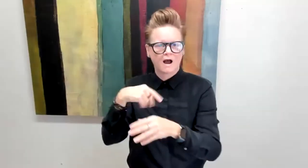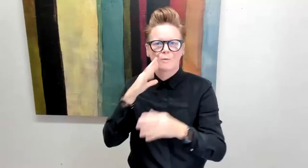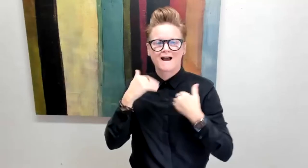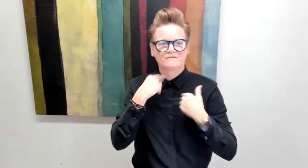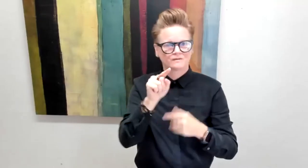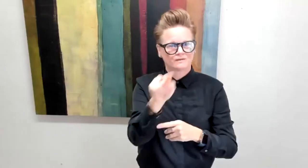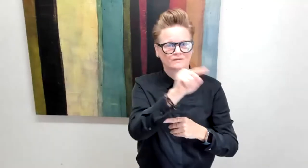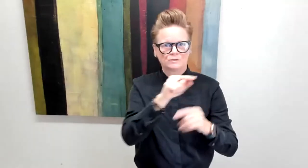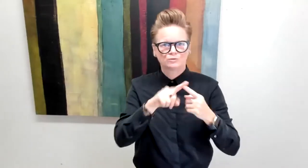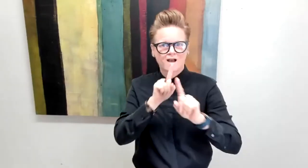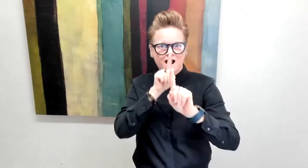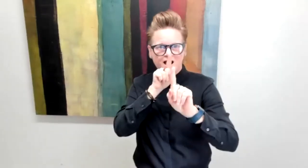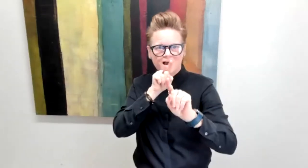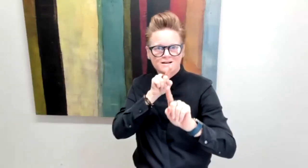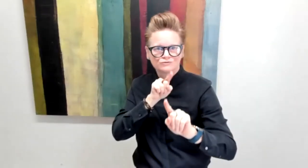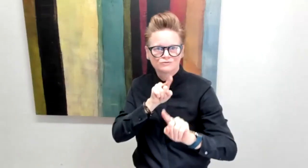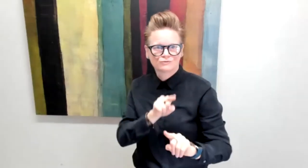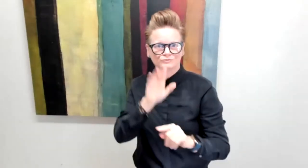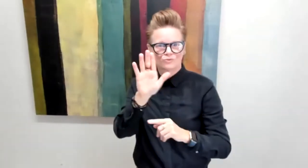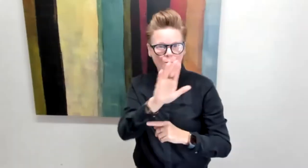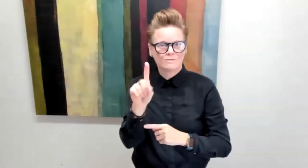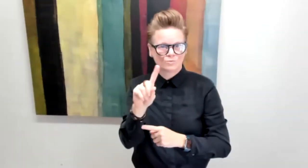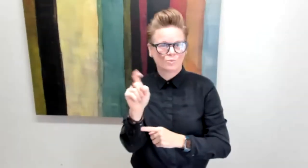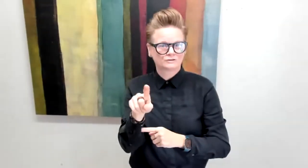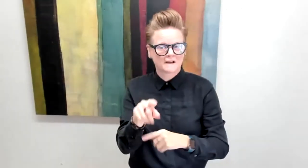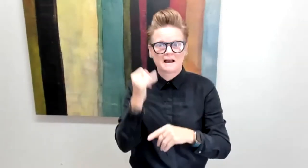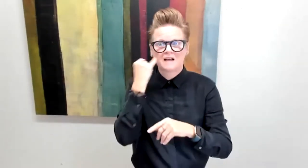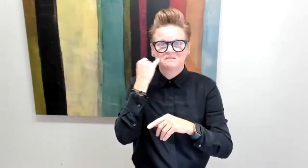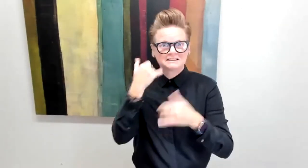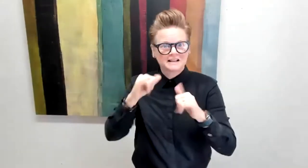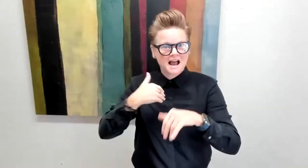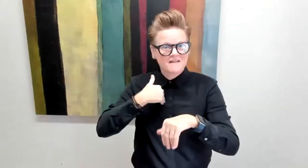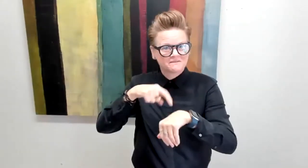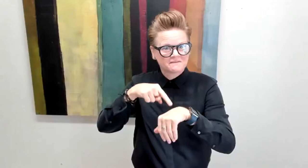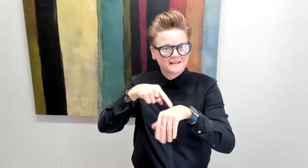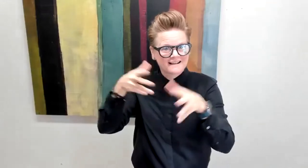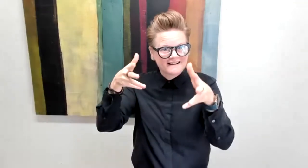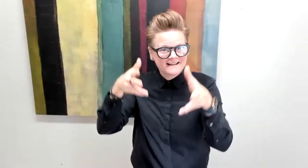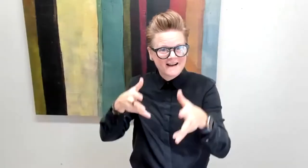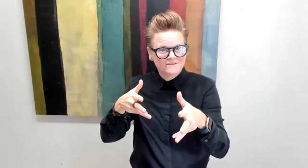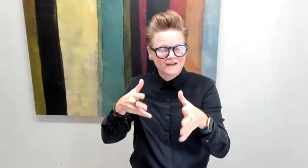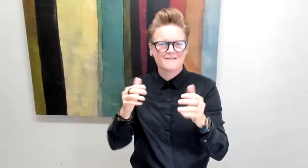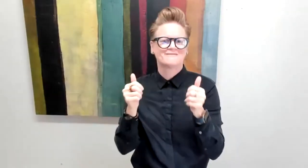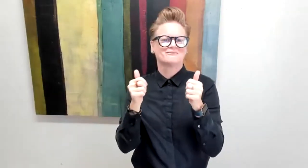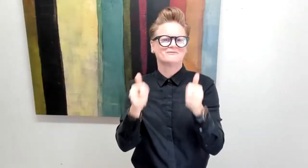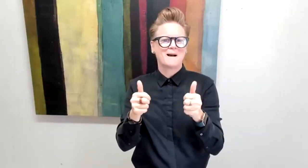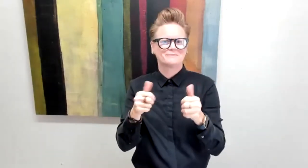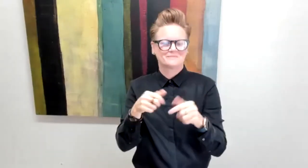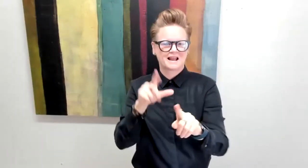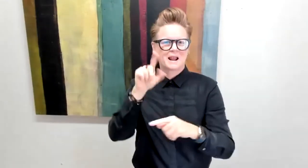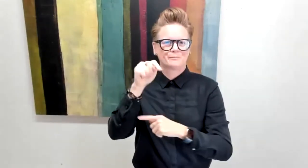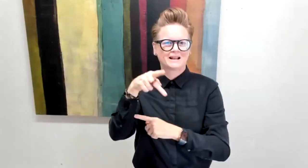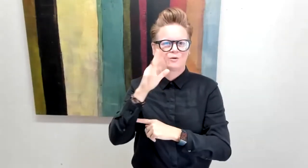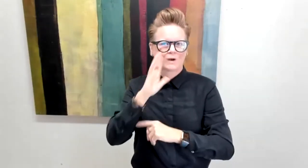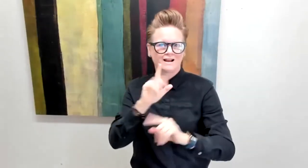us. And I will retrieve those from the chat, and we will answer those questions. And if we do have